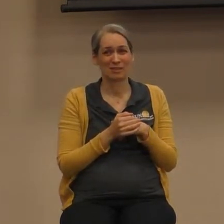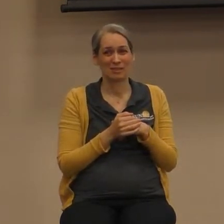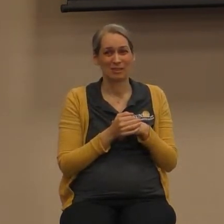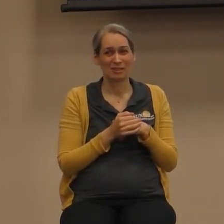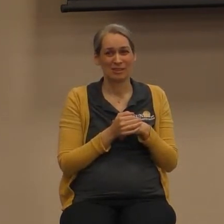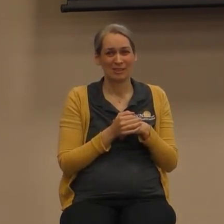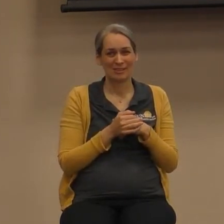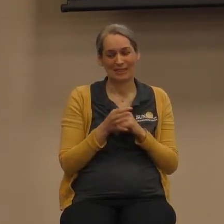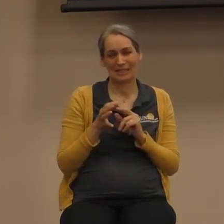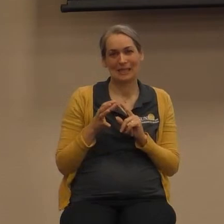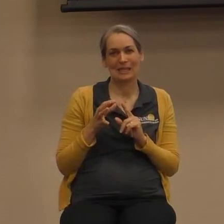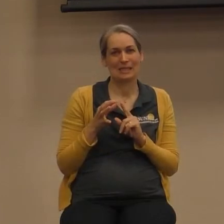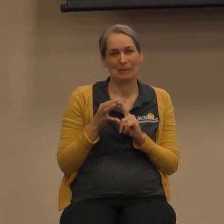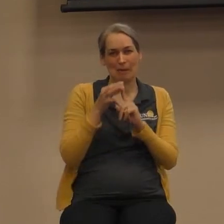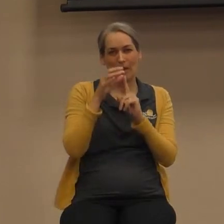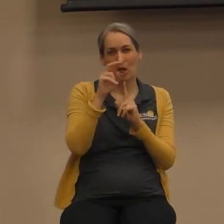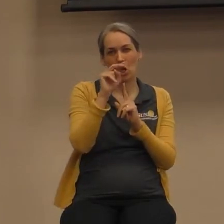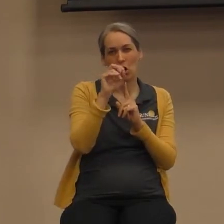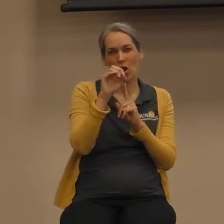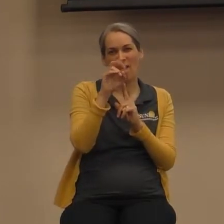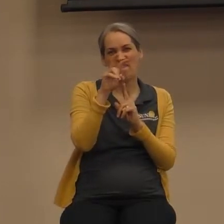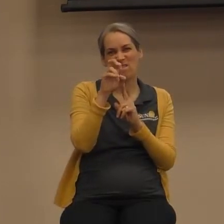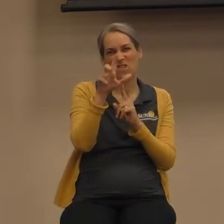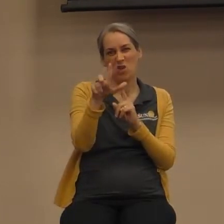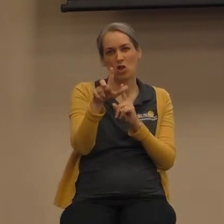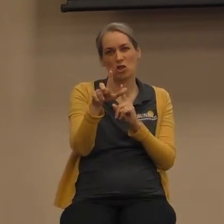than ever. So you think about this.